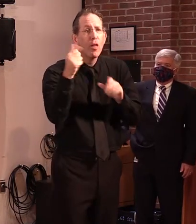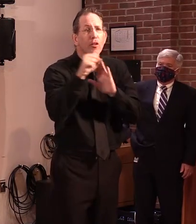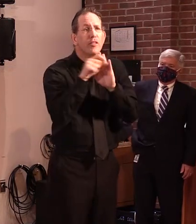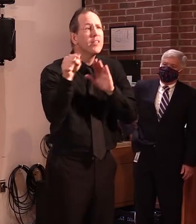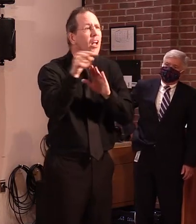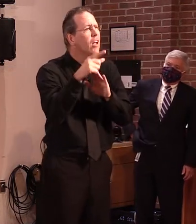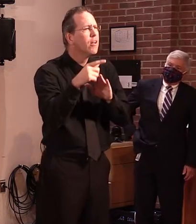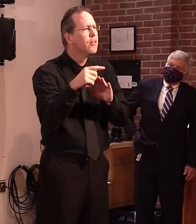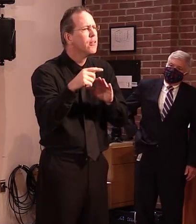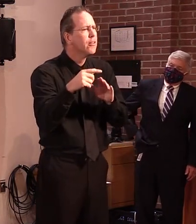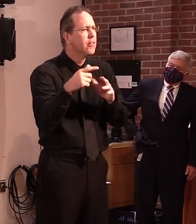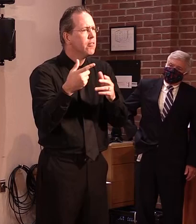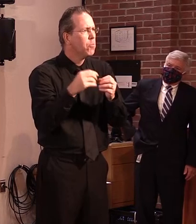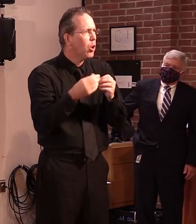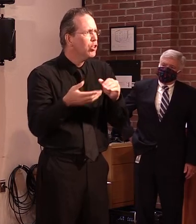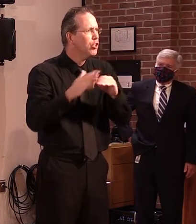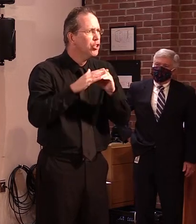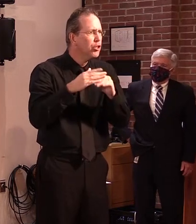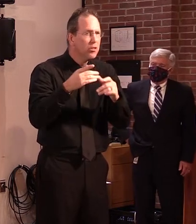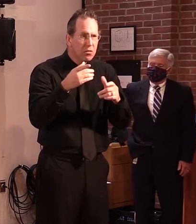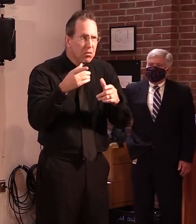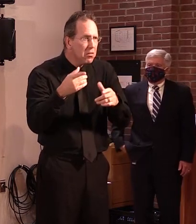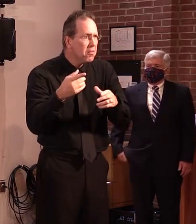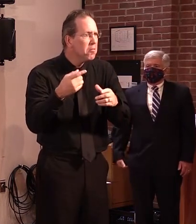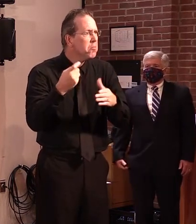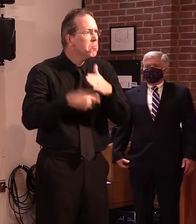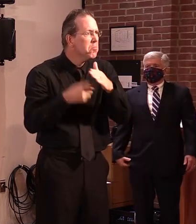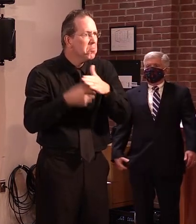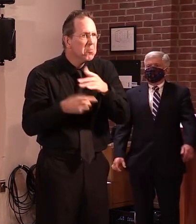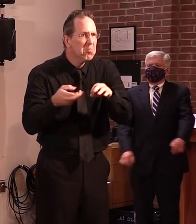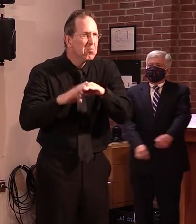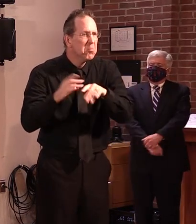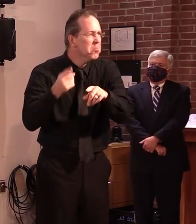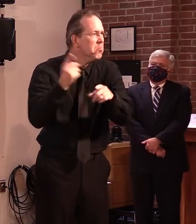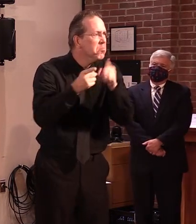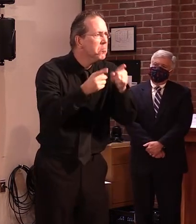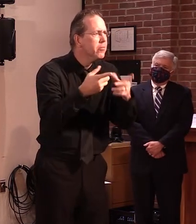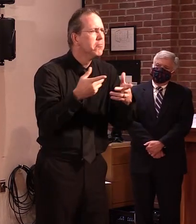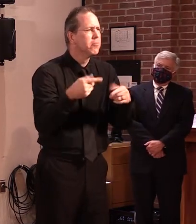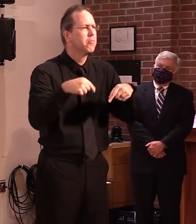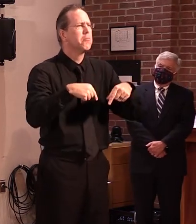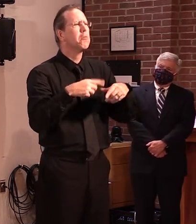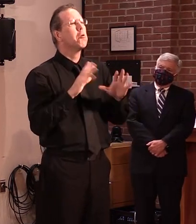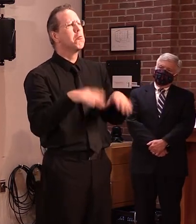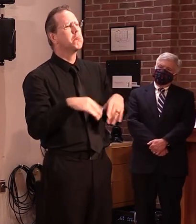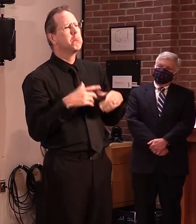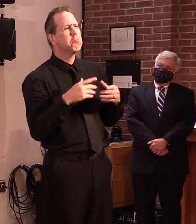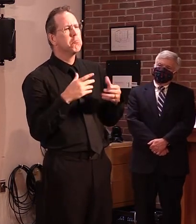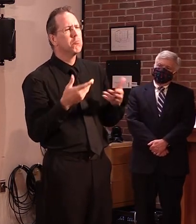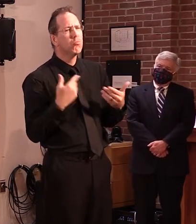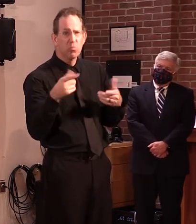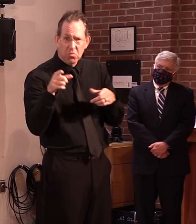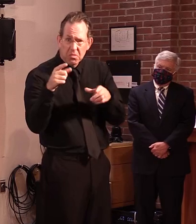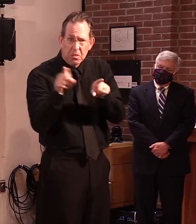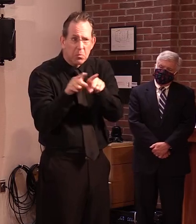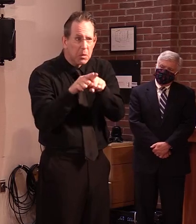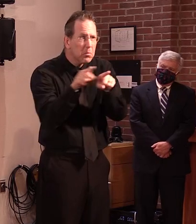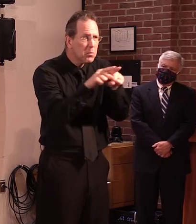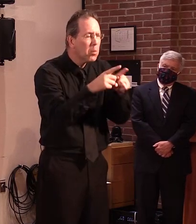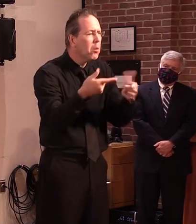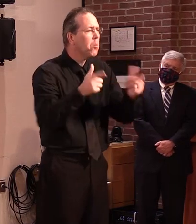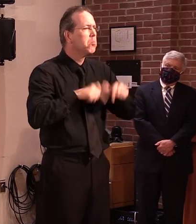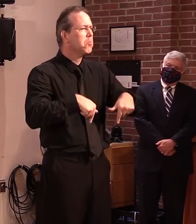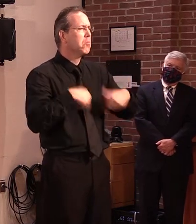just thought it was the right time to implement. So we've been successful here in Vermont, and I know it's not 100%, but I've